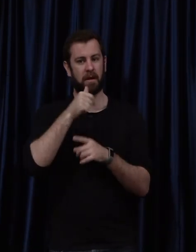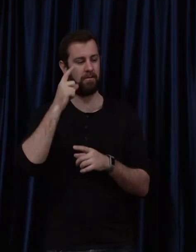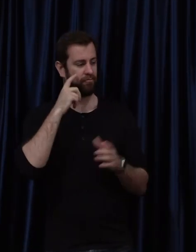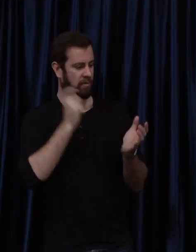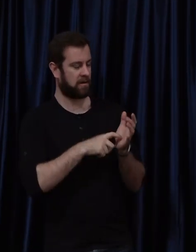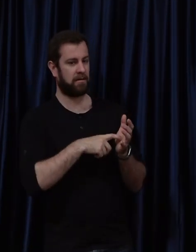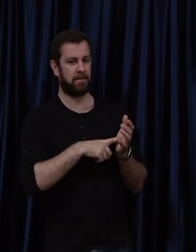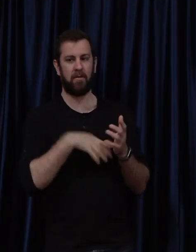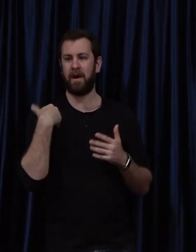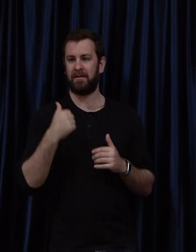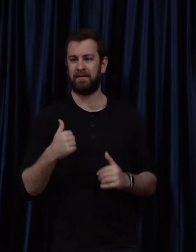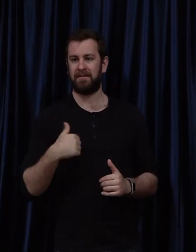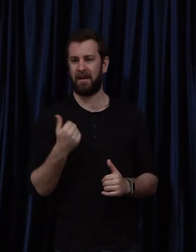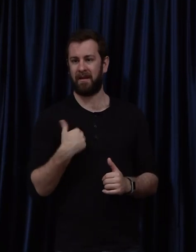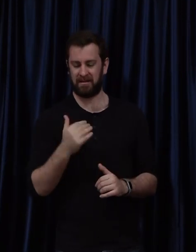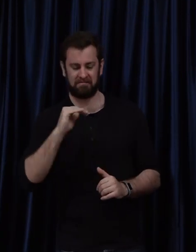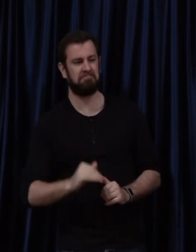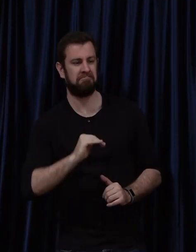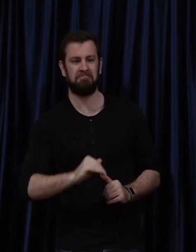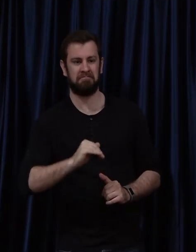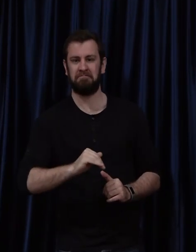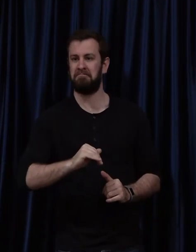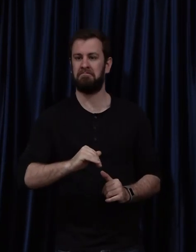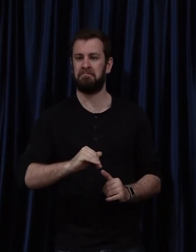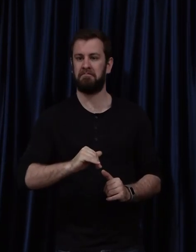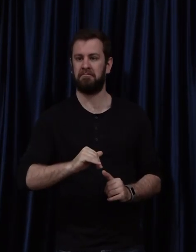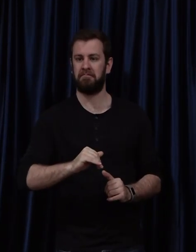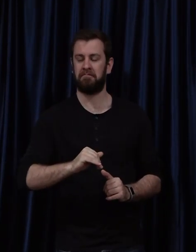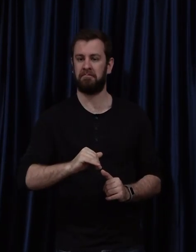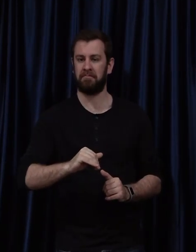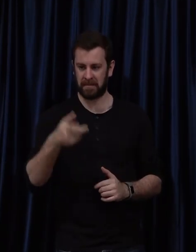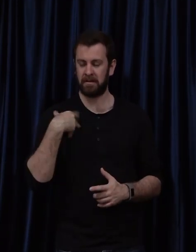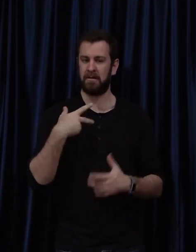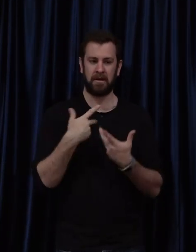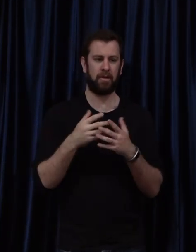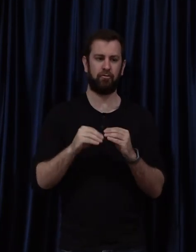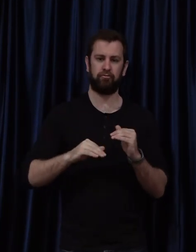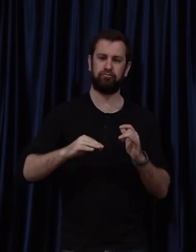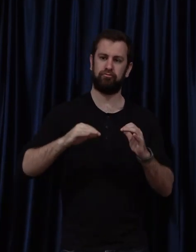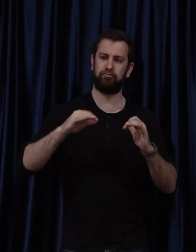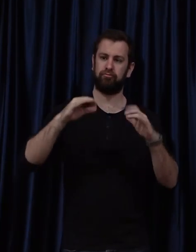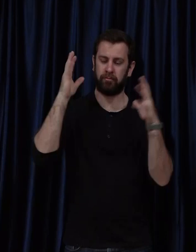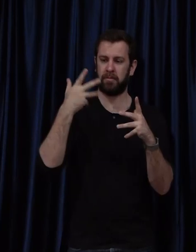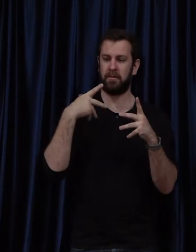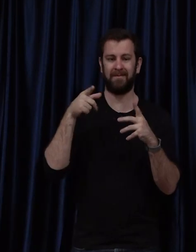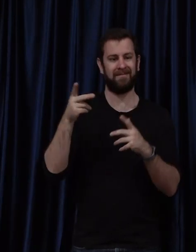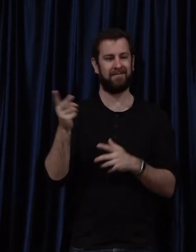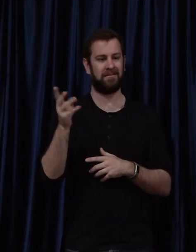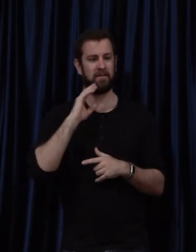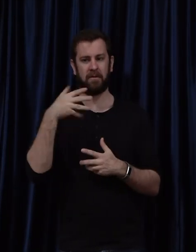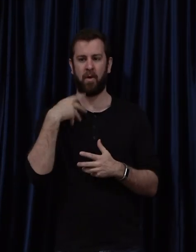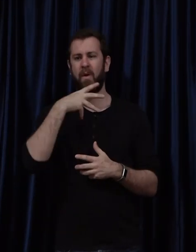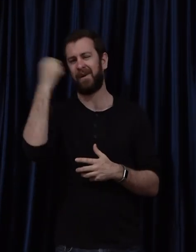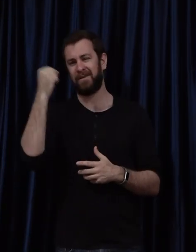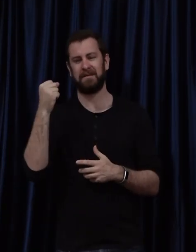evolved. He was a child when they dropped him in the well. There were so many different milestones as he grew and evolved. And they were in the advanced age of their